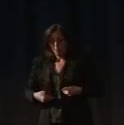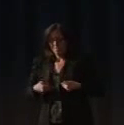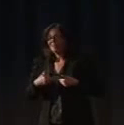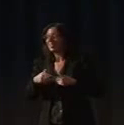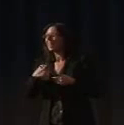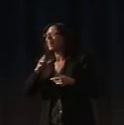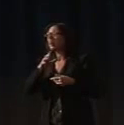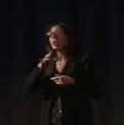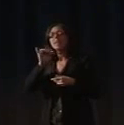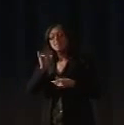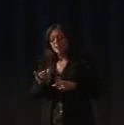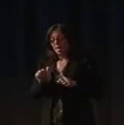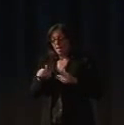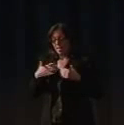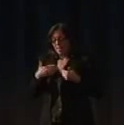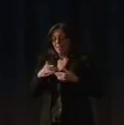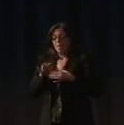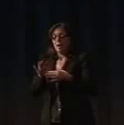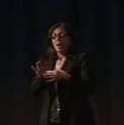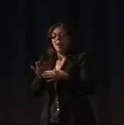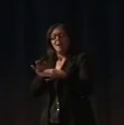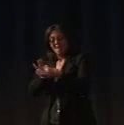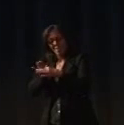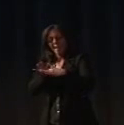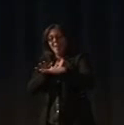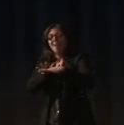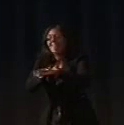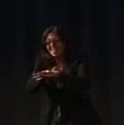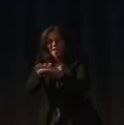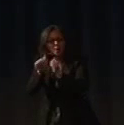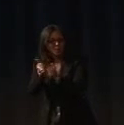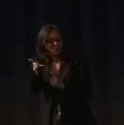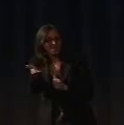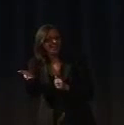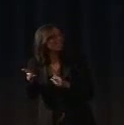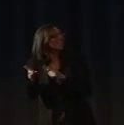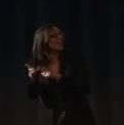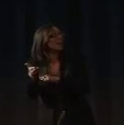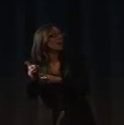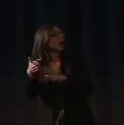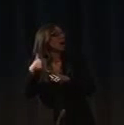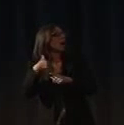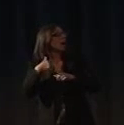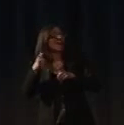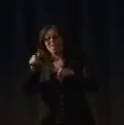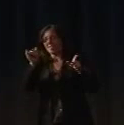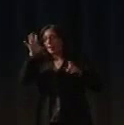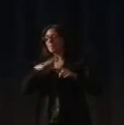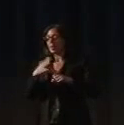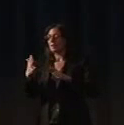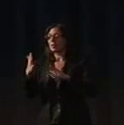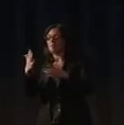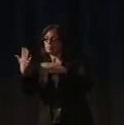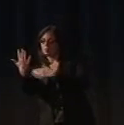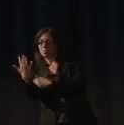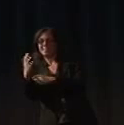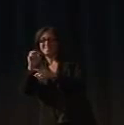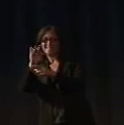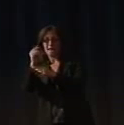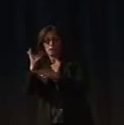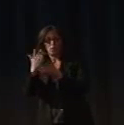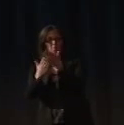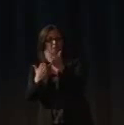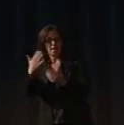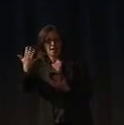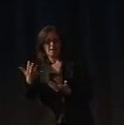uninterrogated figure, which is staging with the hand. That's why the hand is important there. On the other side of this abstract